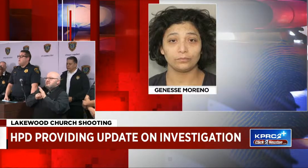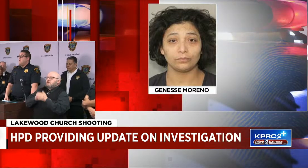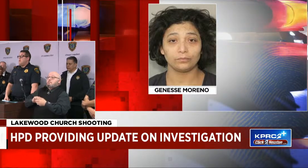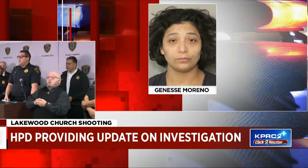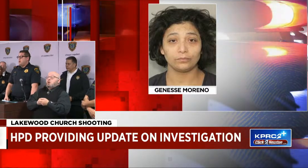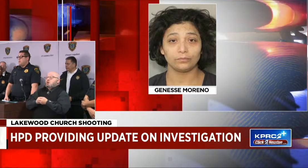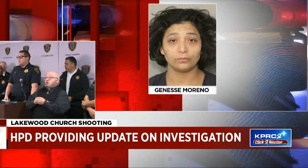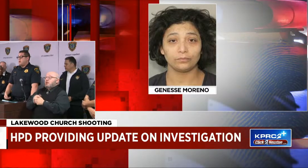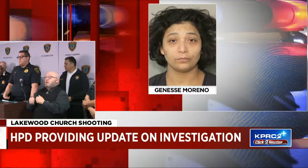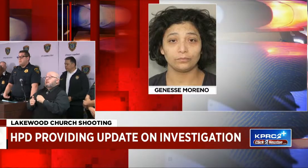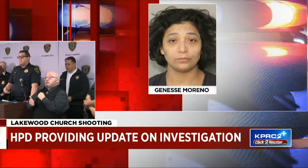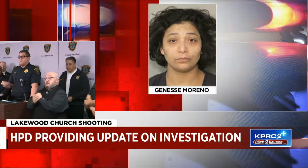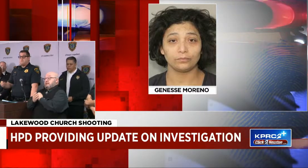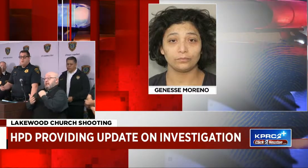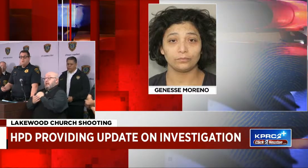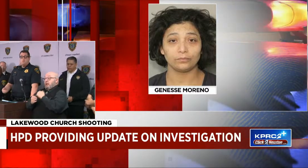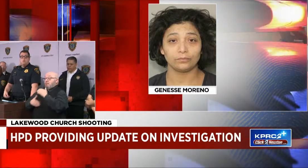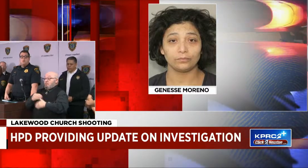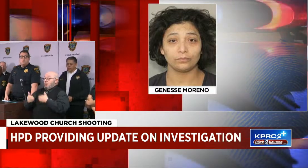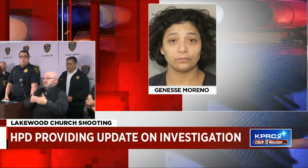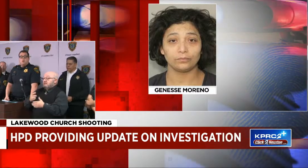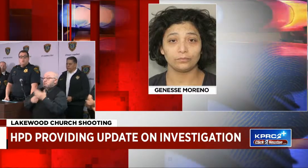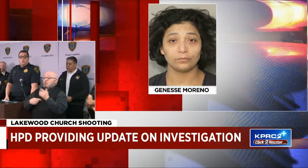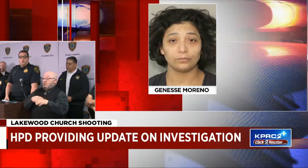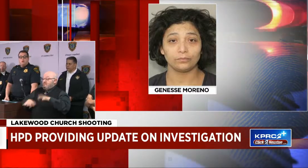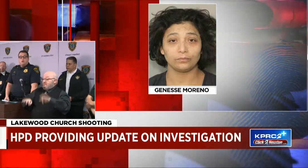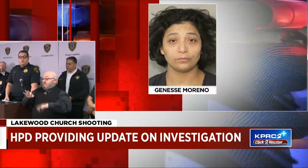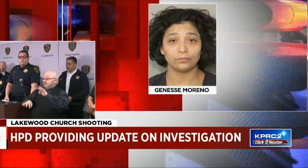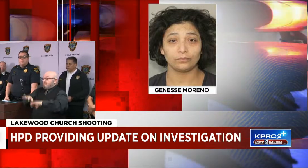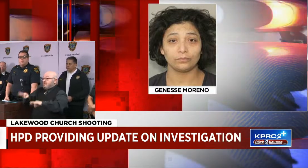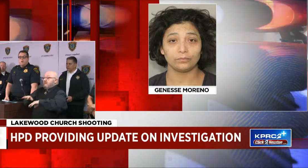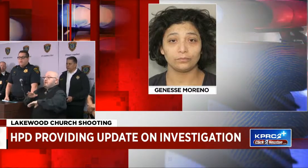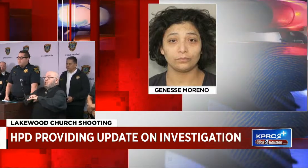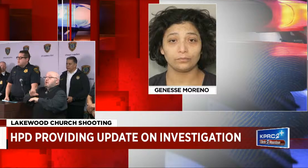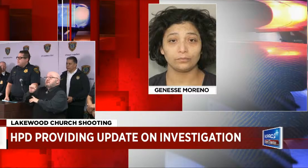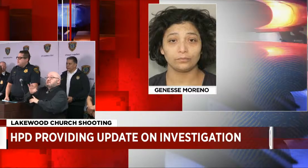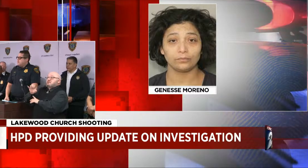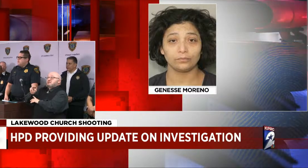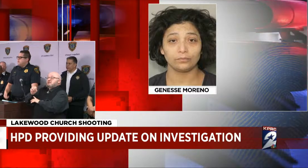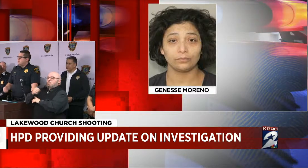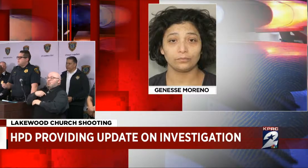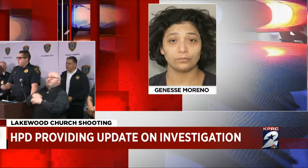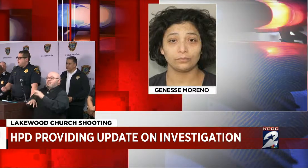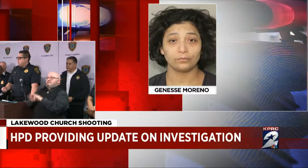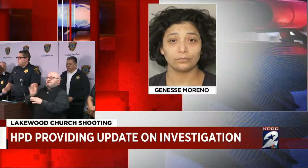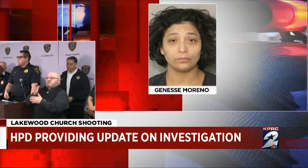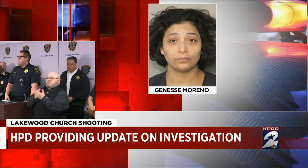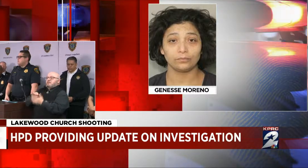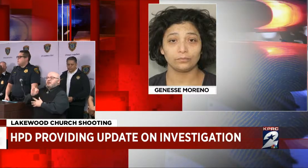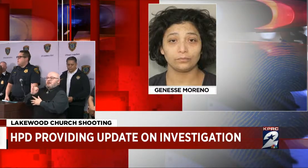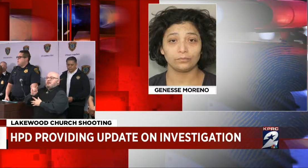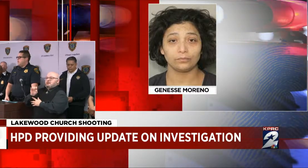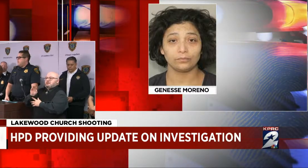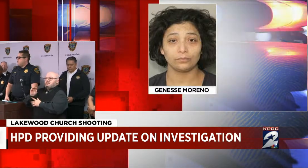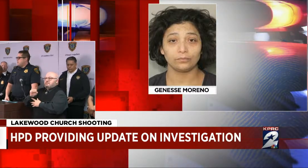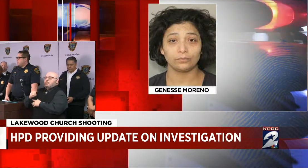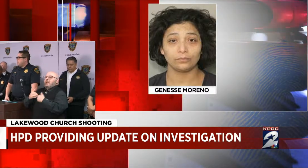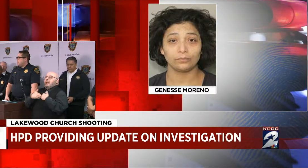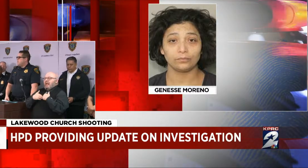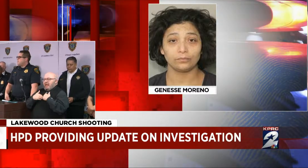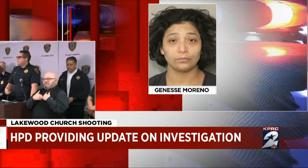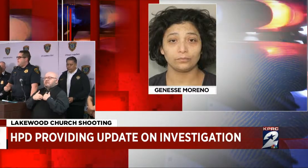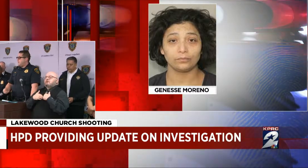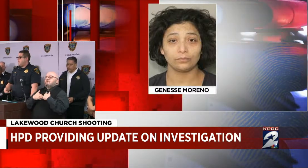assistance in helping process the scene. We have uncovered some items. We do have